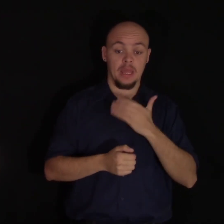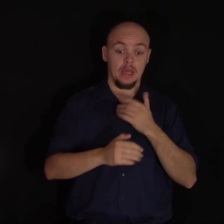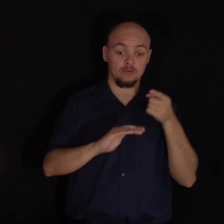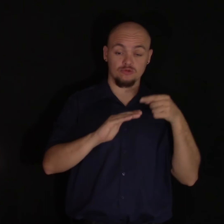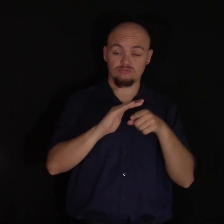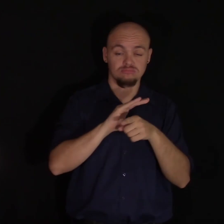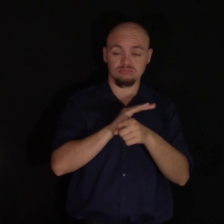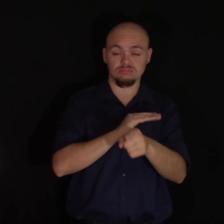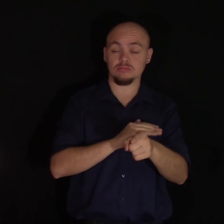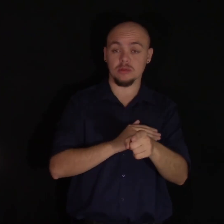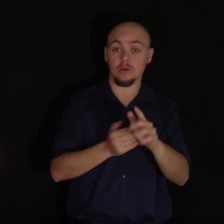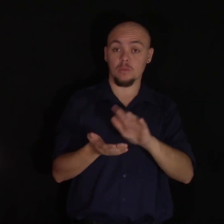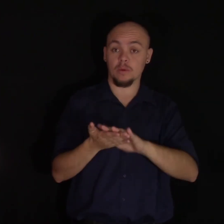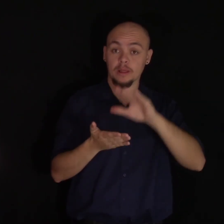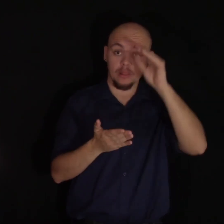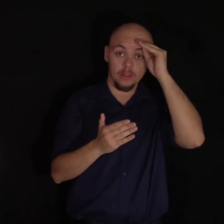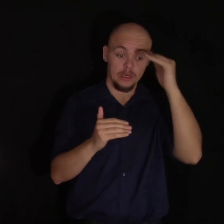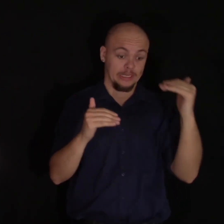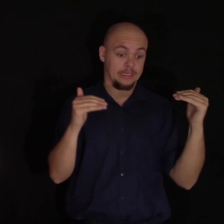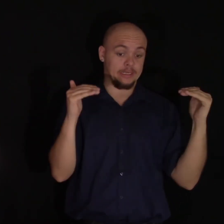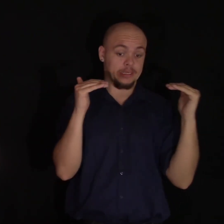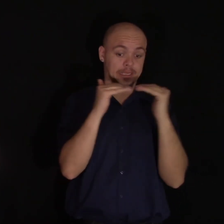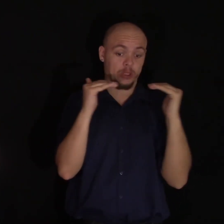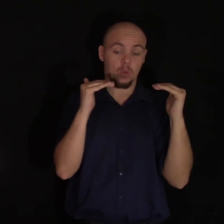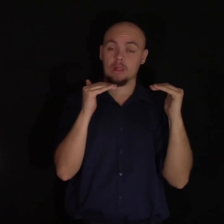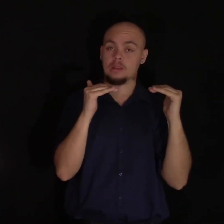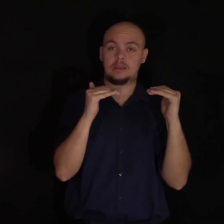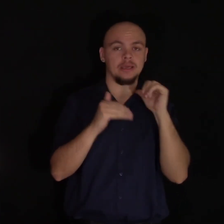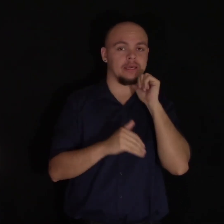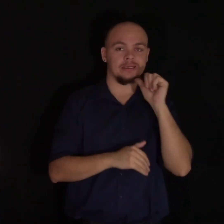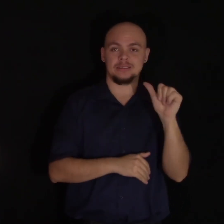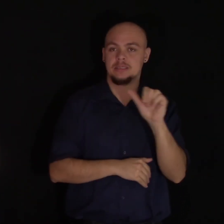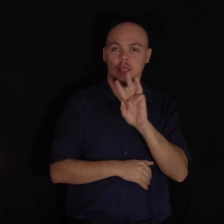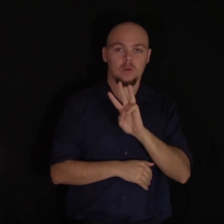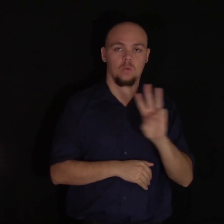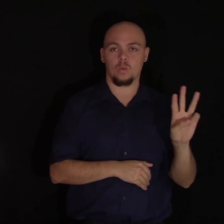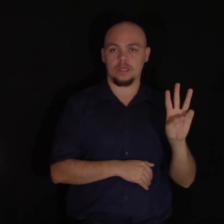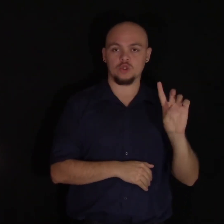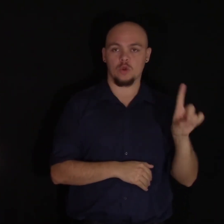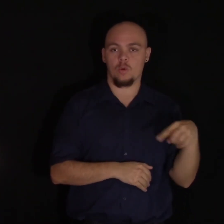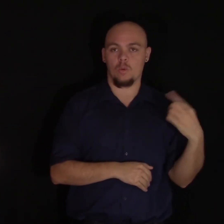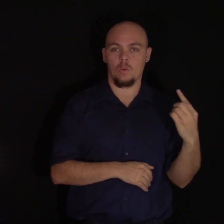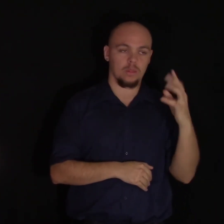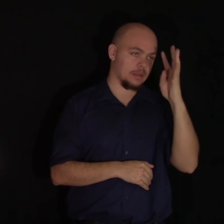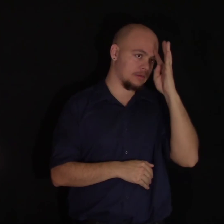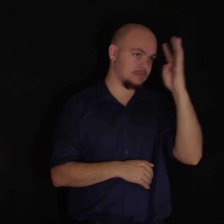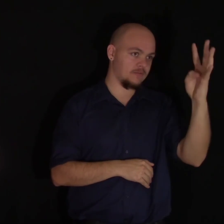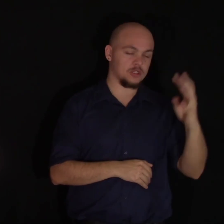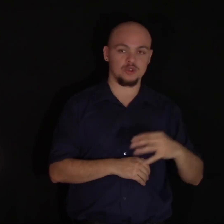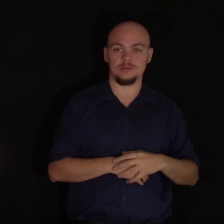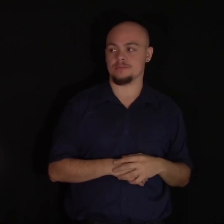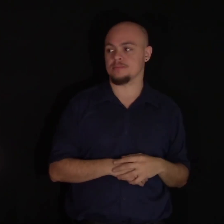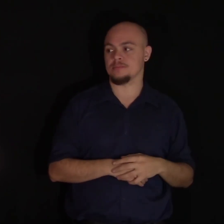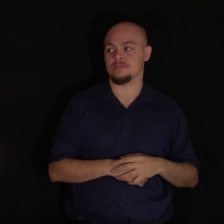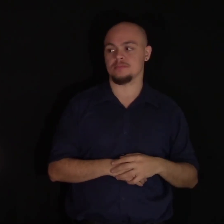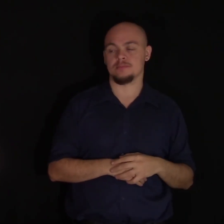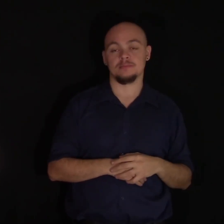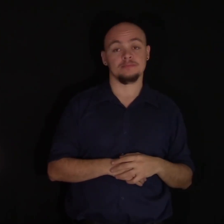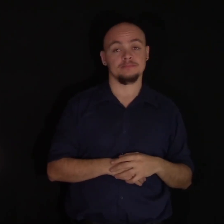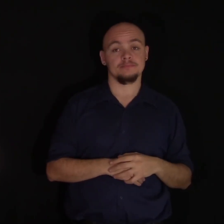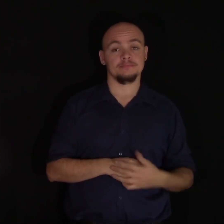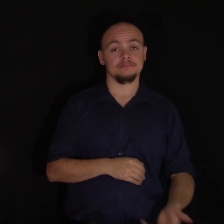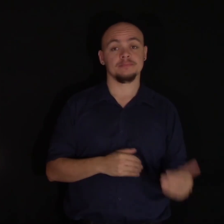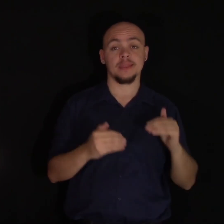is equality is not a Western invention. One of the key factors in this